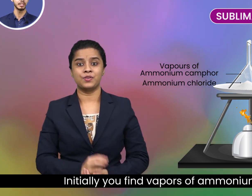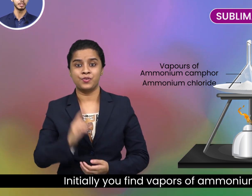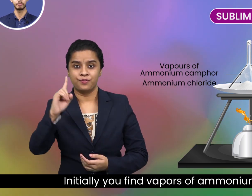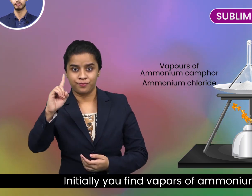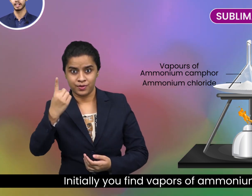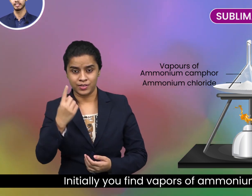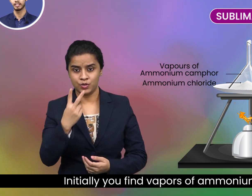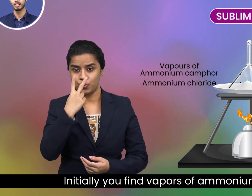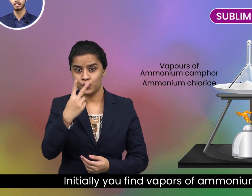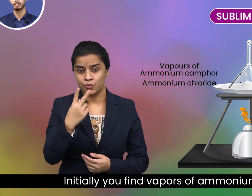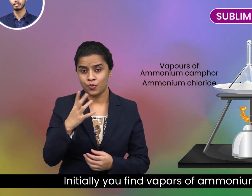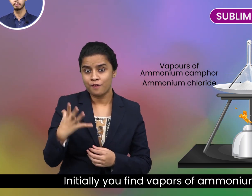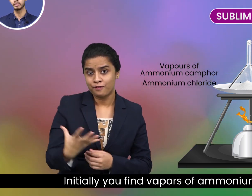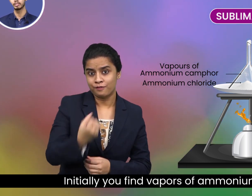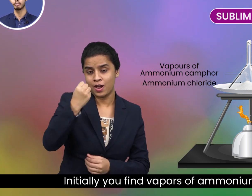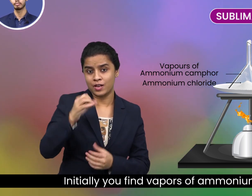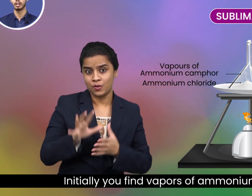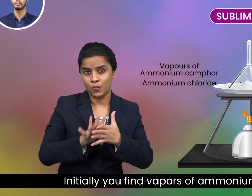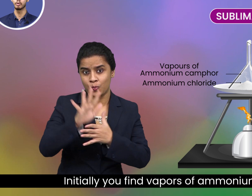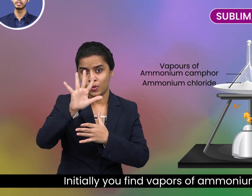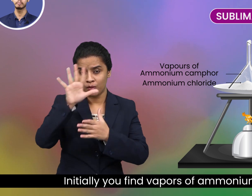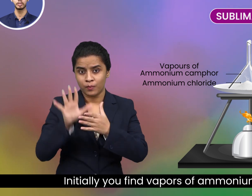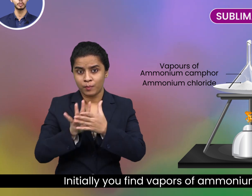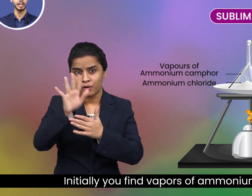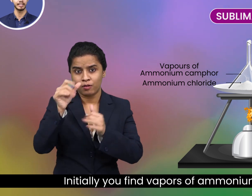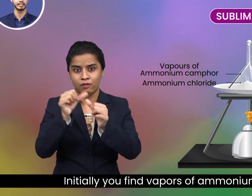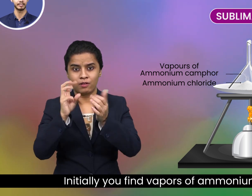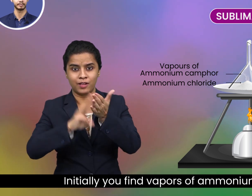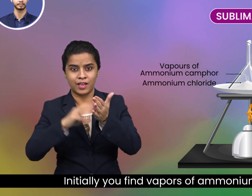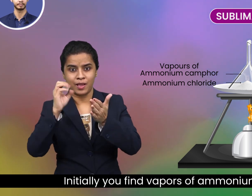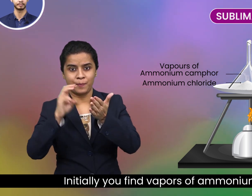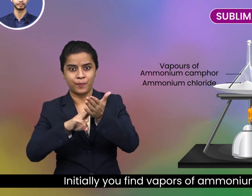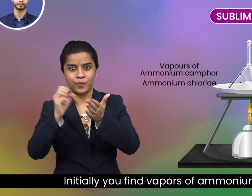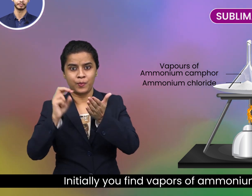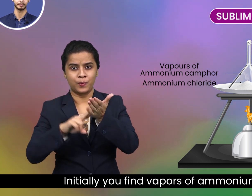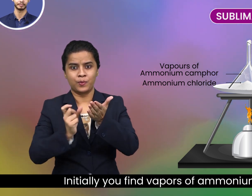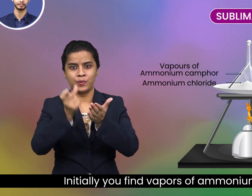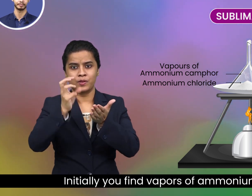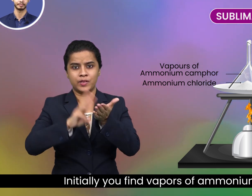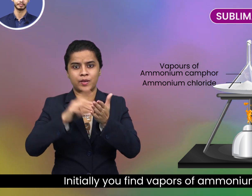Initially, you find vapors of ammonium chloride